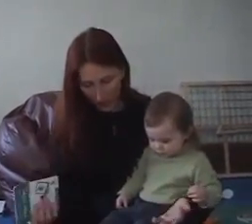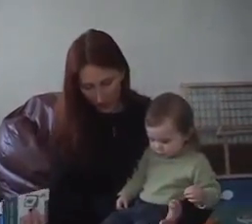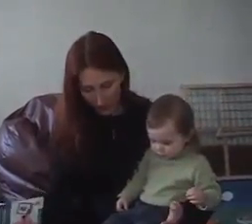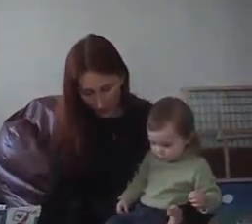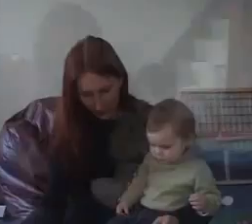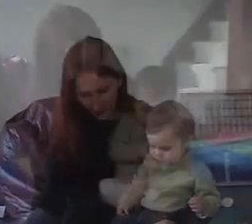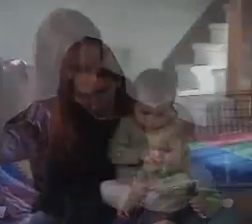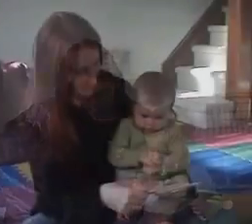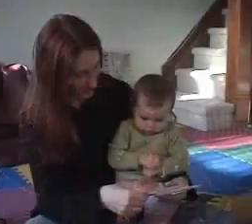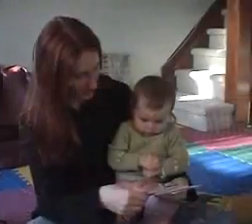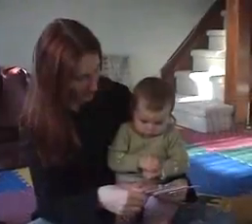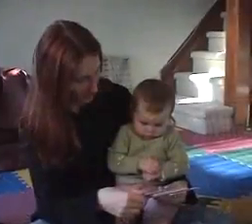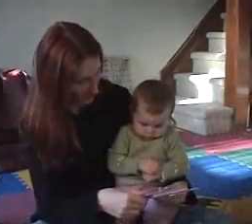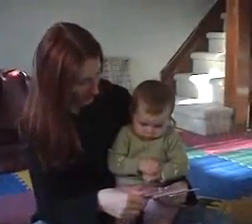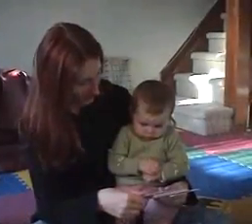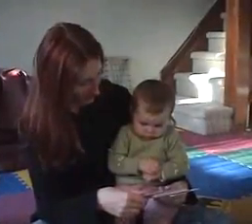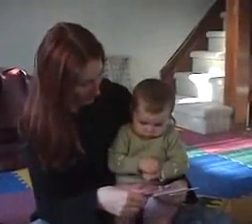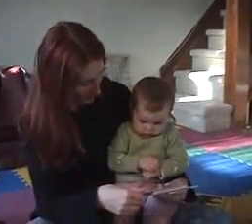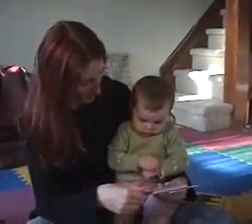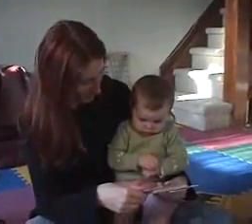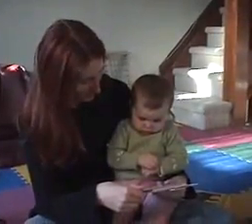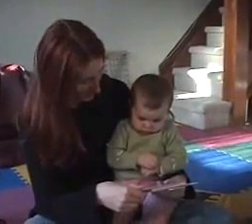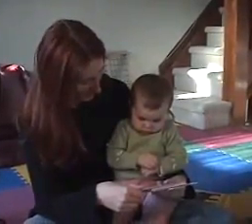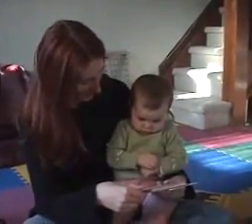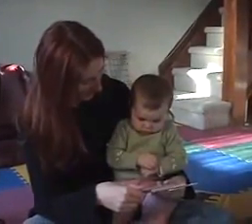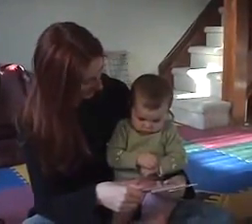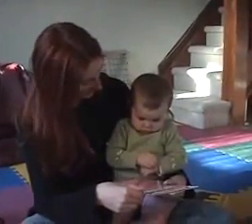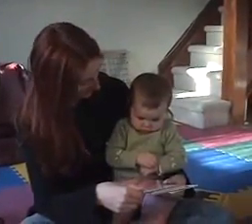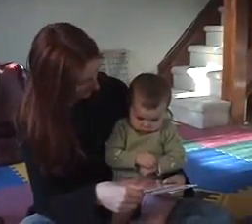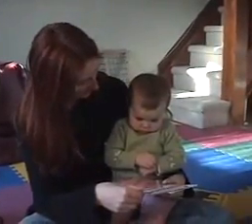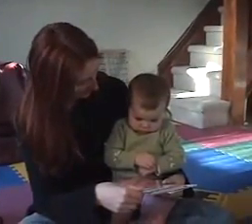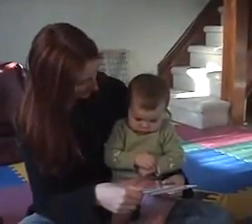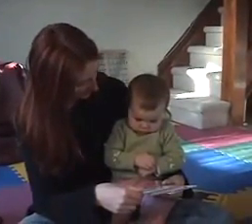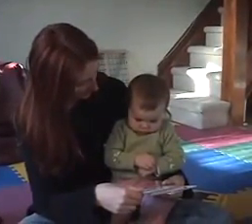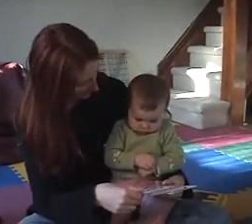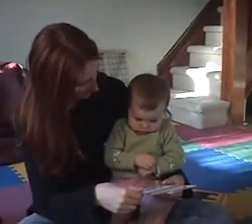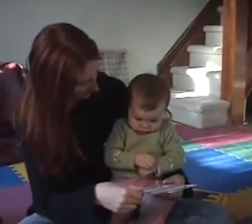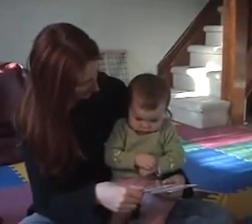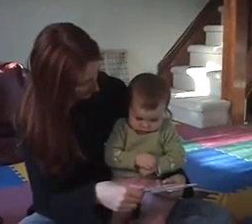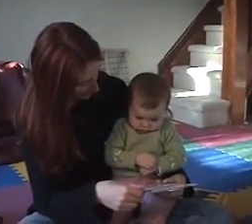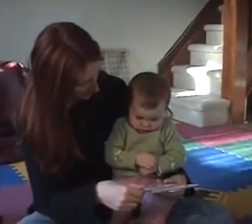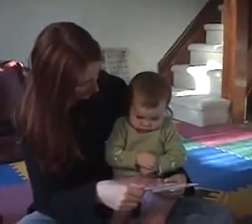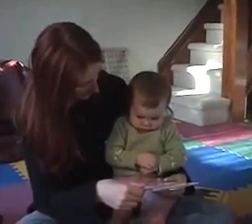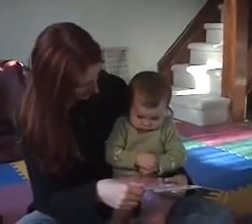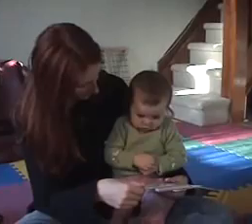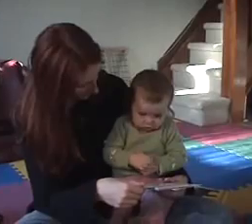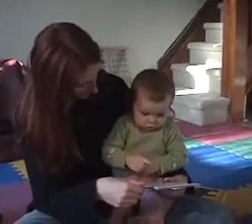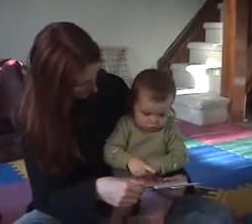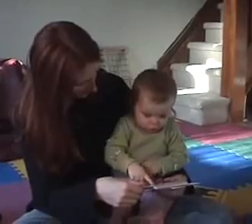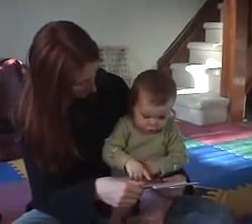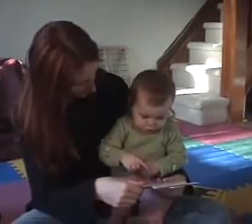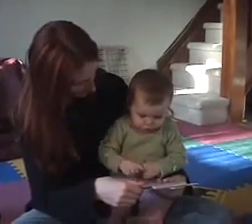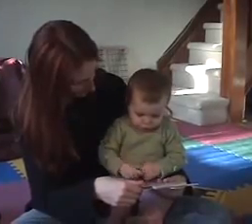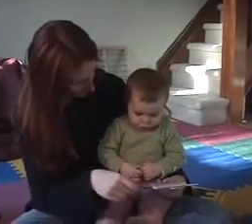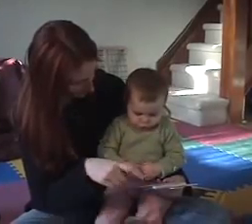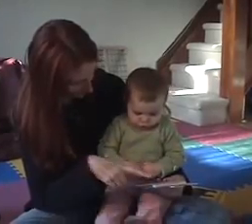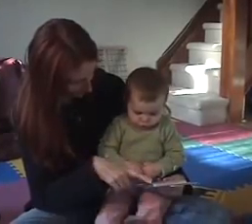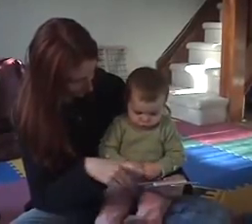one. The baby's being silly. Is the baby silly? Nose. It's got a